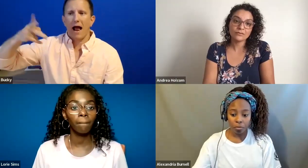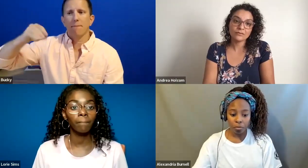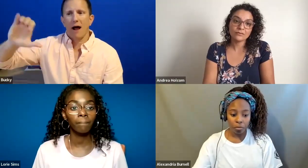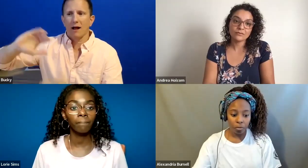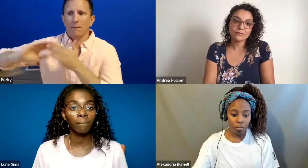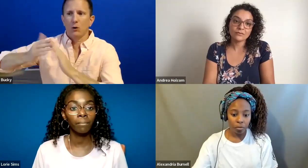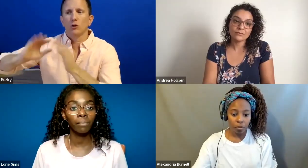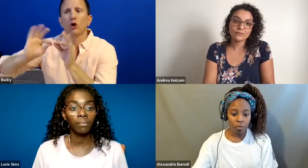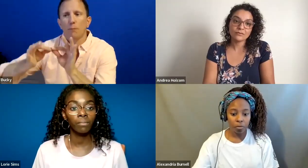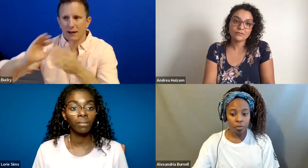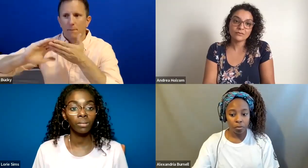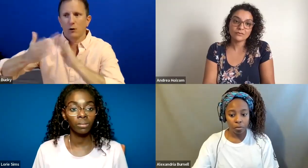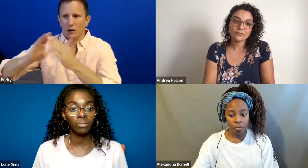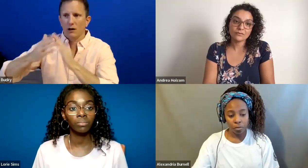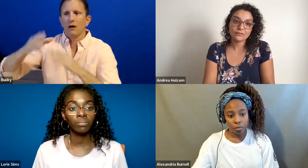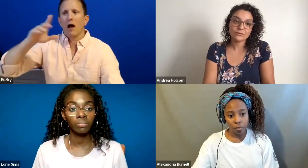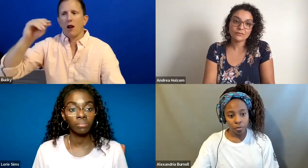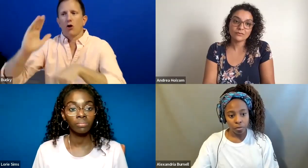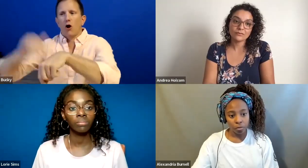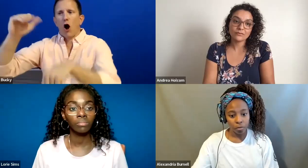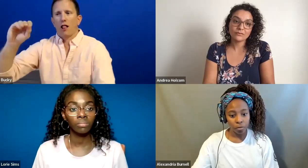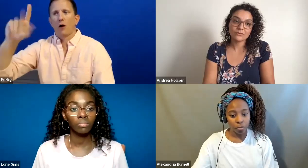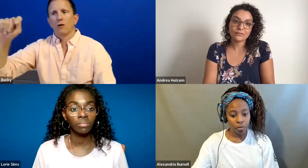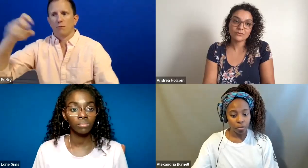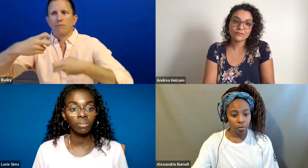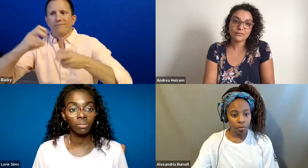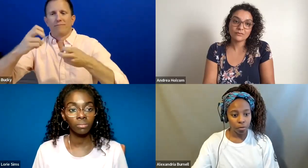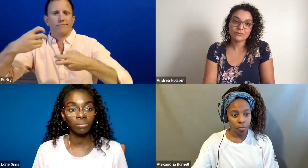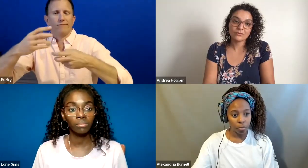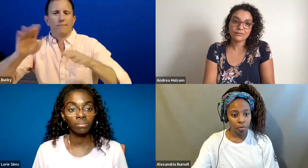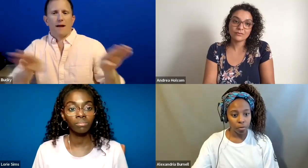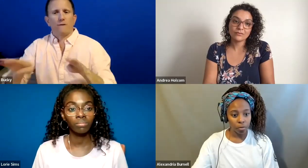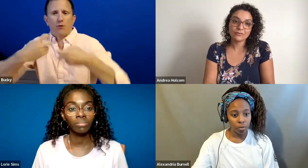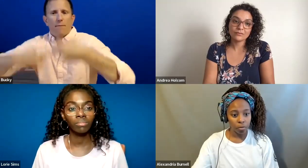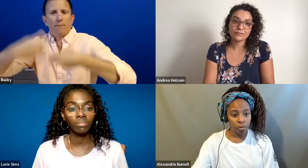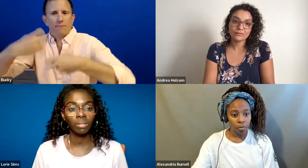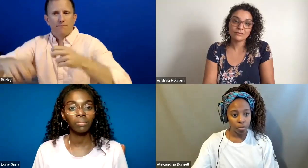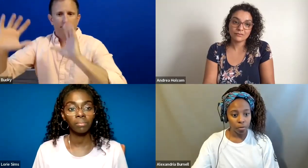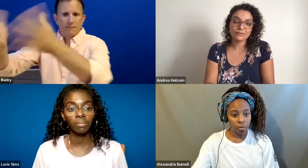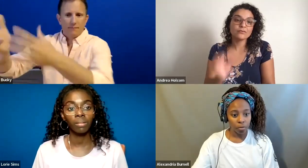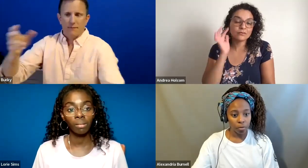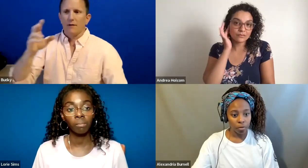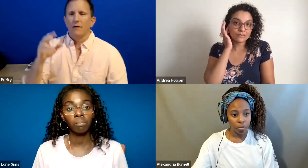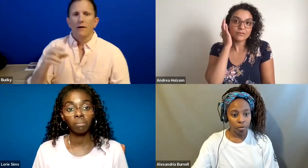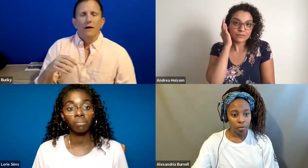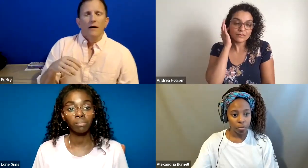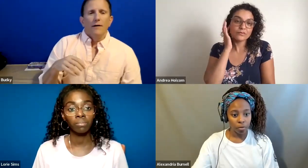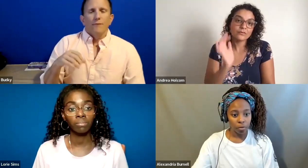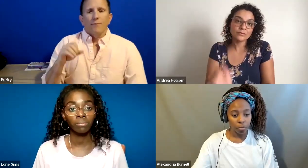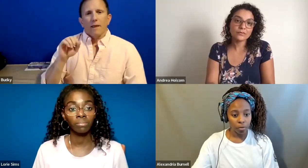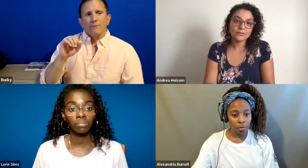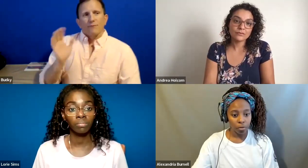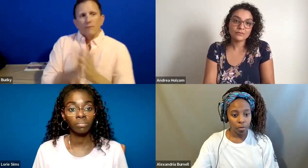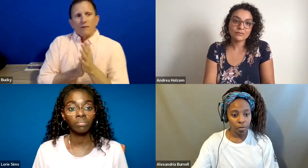them take on some accountability and stop working on the backs of BIPOC interpreters and